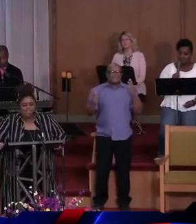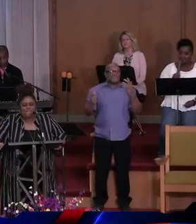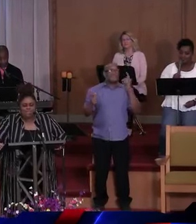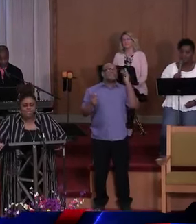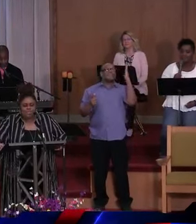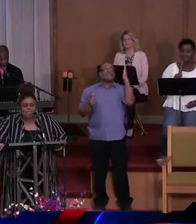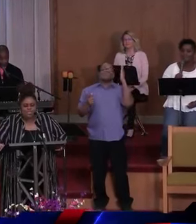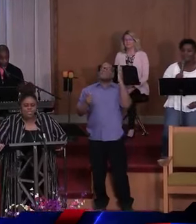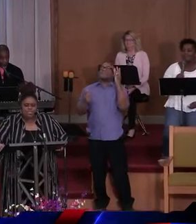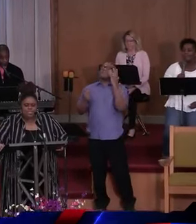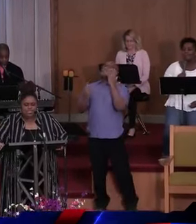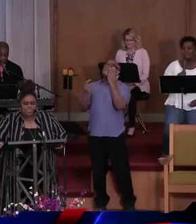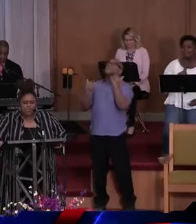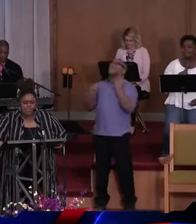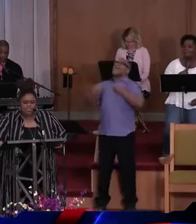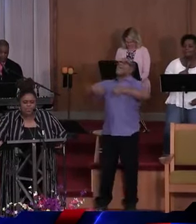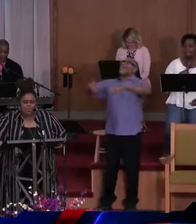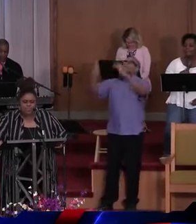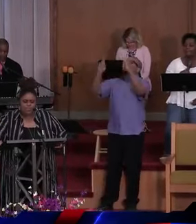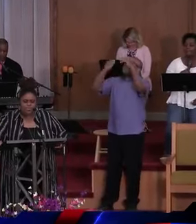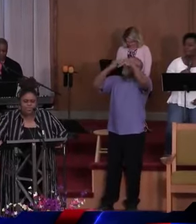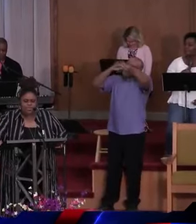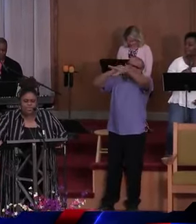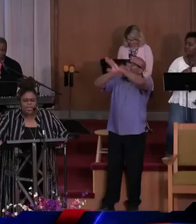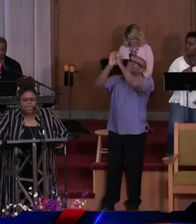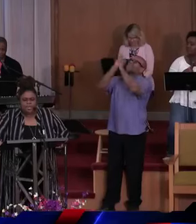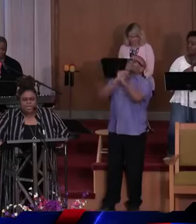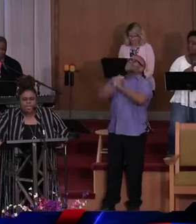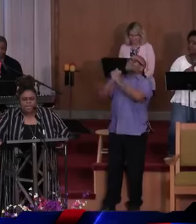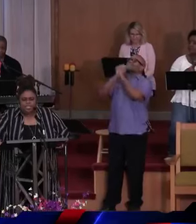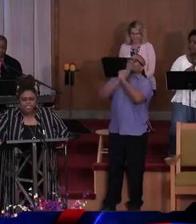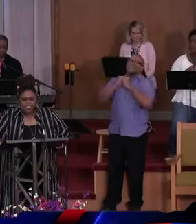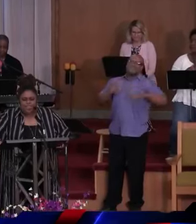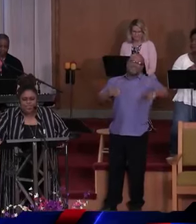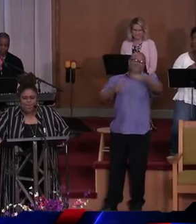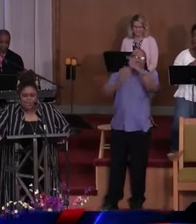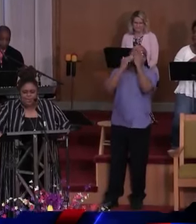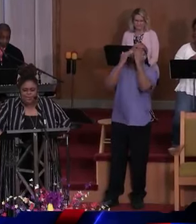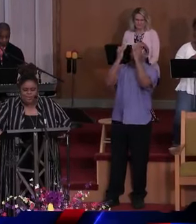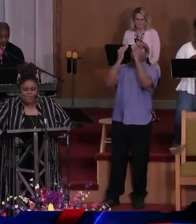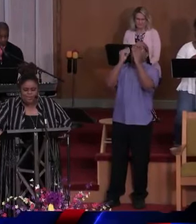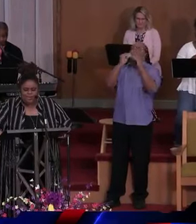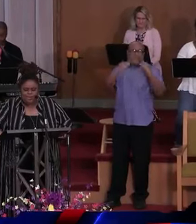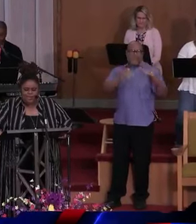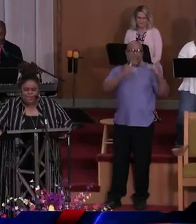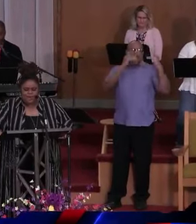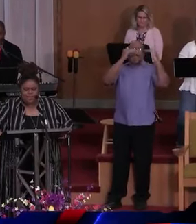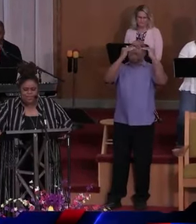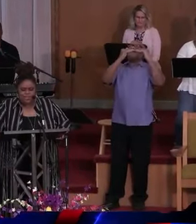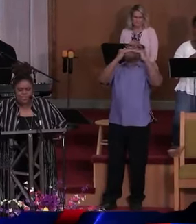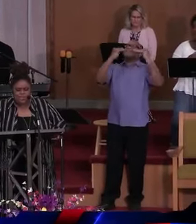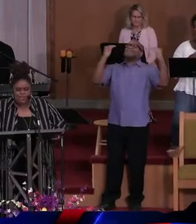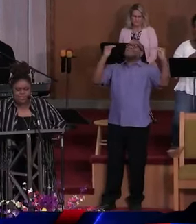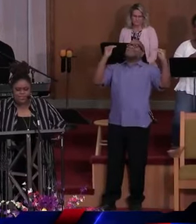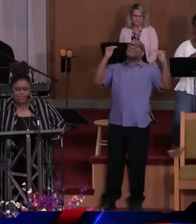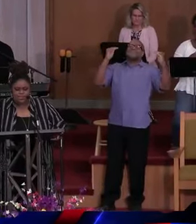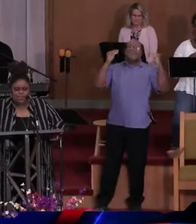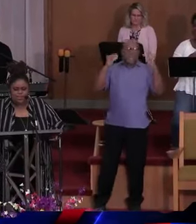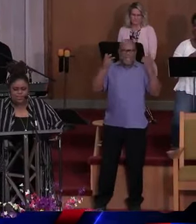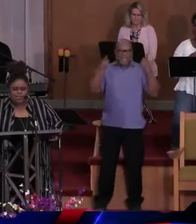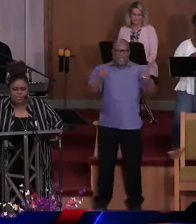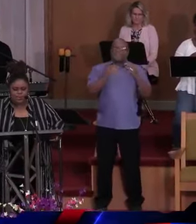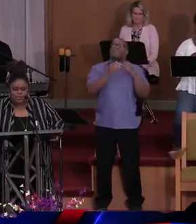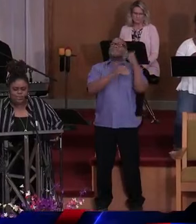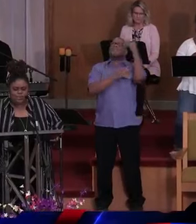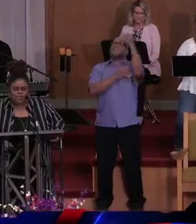Thankful for this opportunity to enter into worship with you and to enter into a higher place of praise beyond our circumstances,